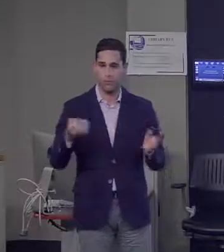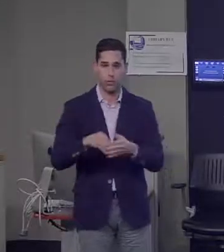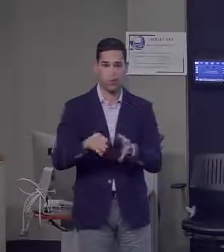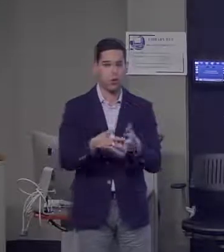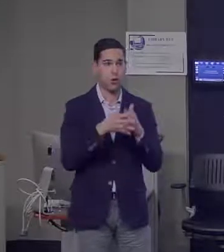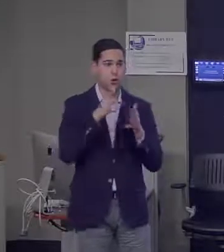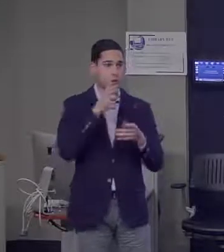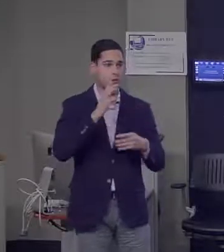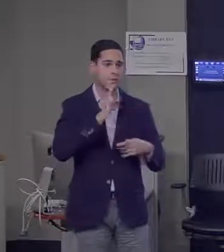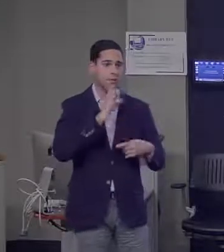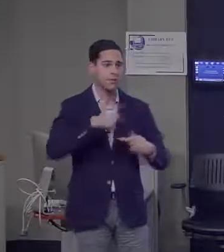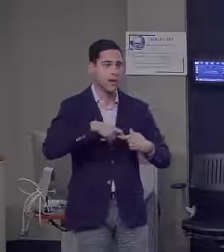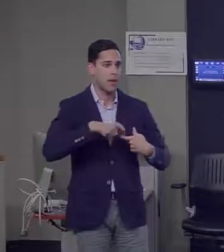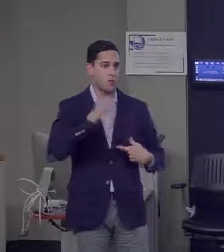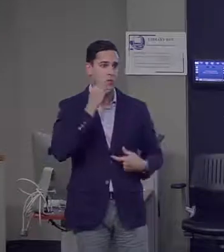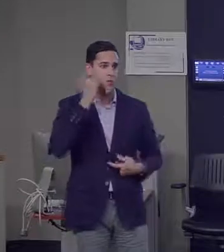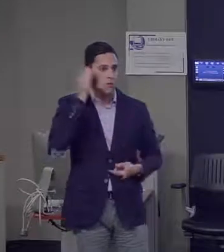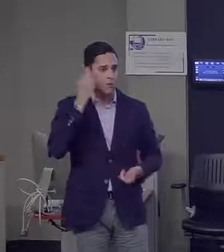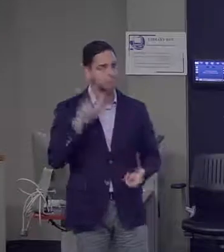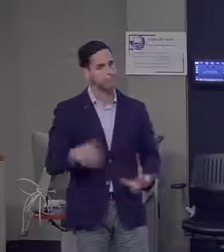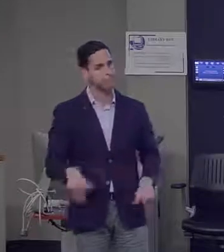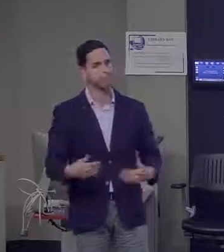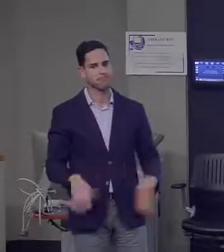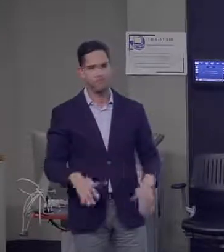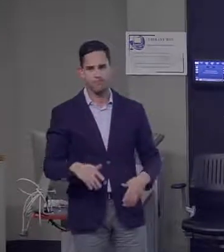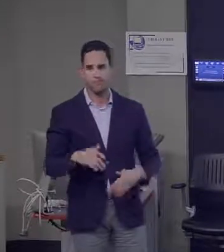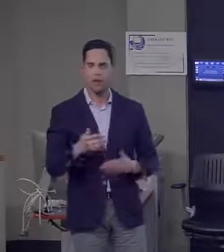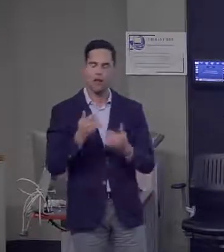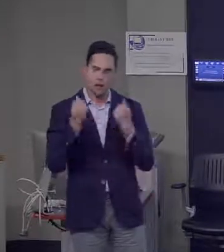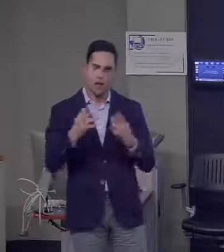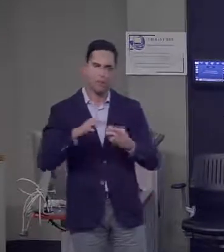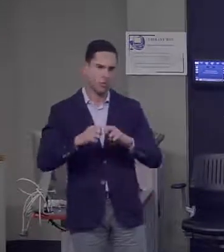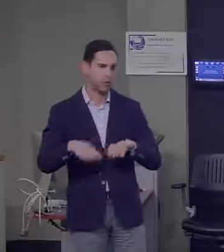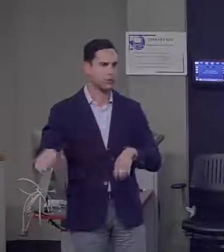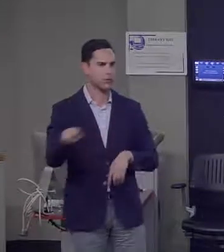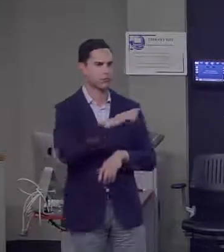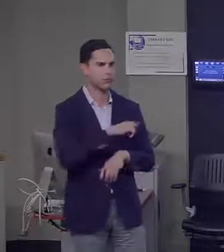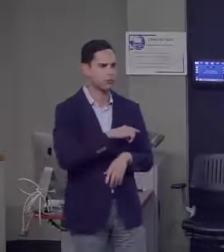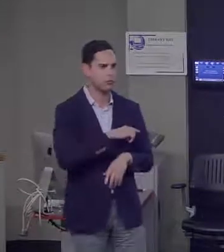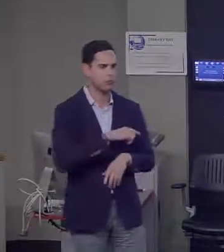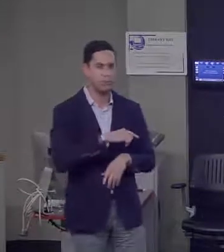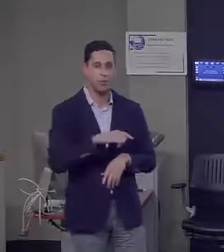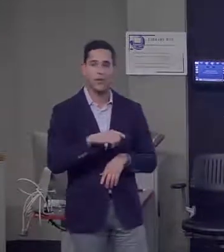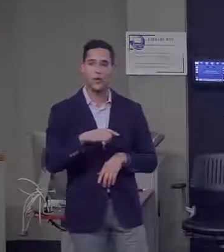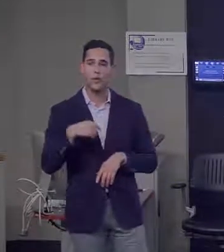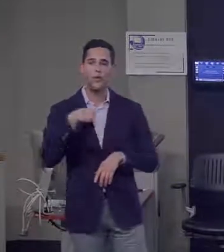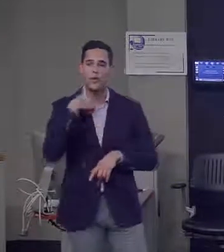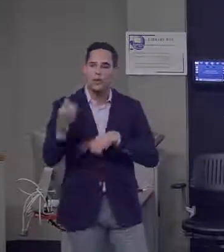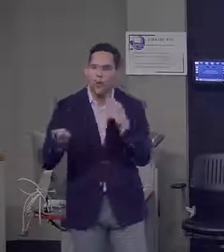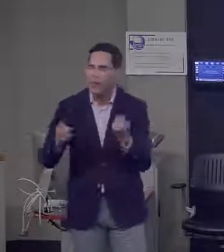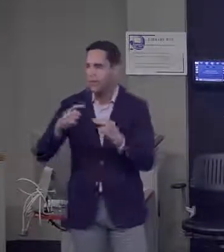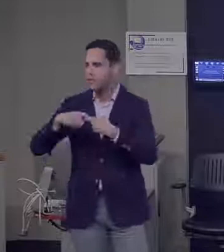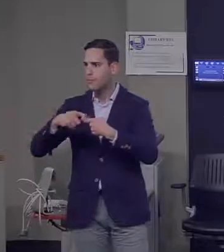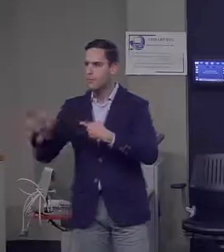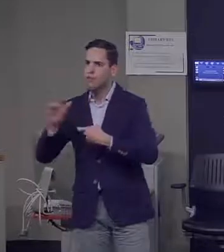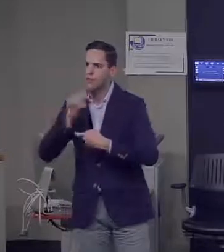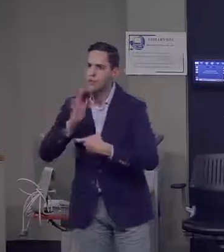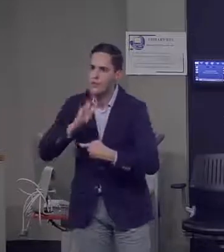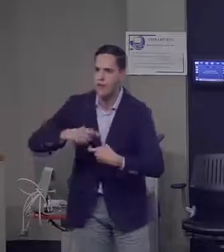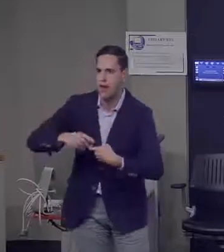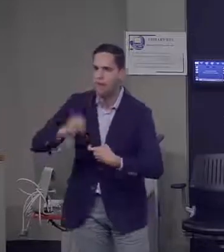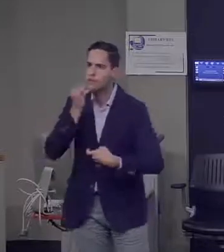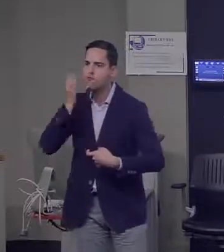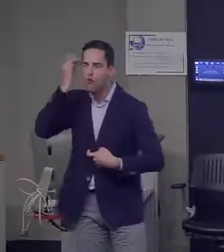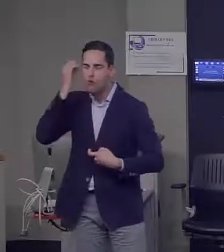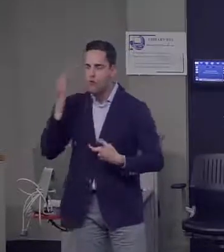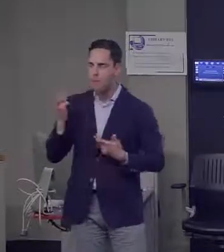States. And many of the Hispanic parents have been told, don't talk to your kid in Spanish. But that's their home